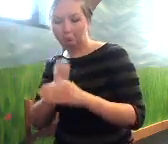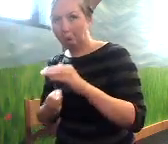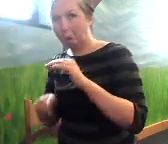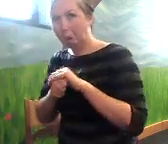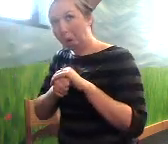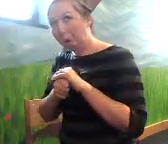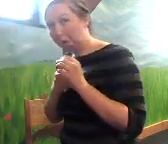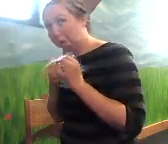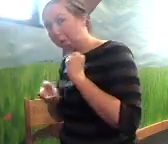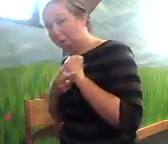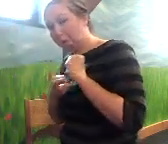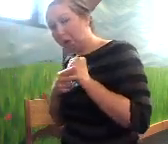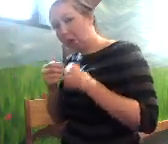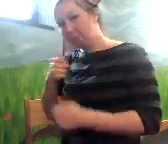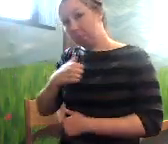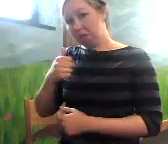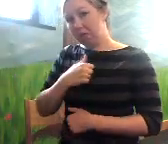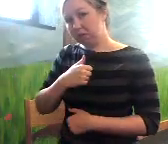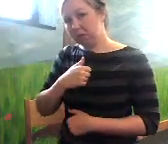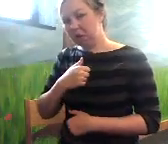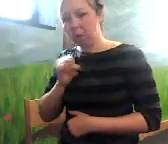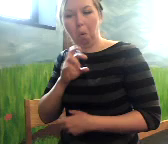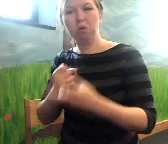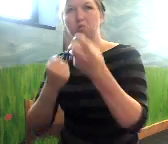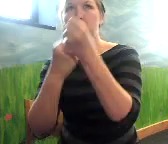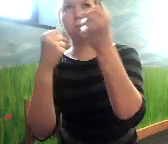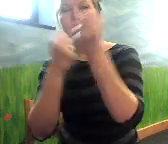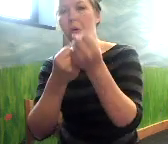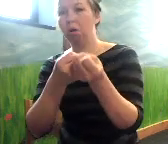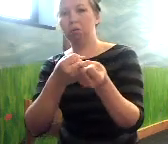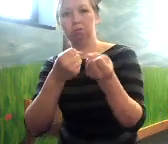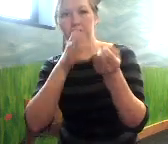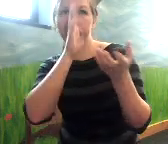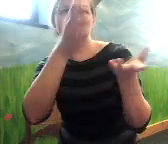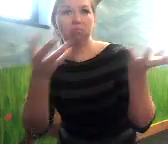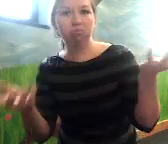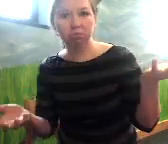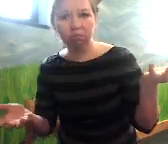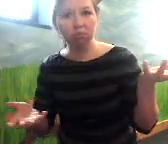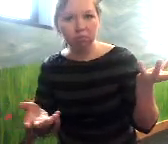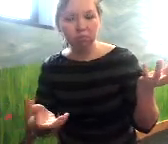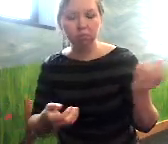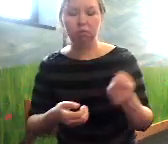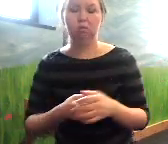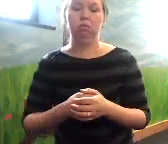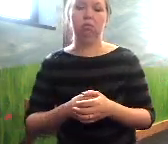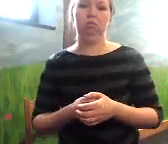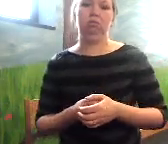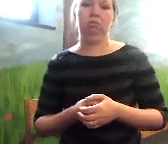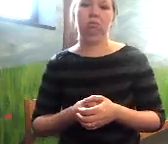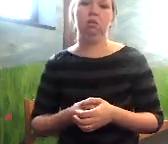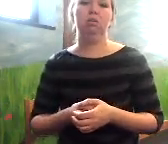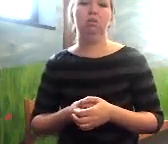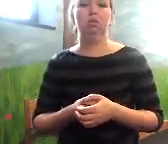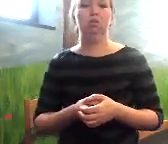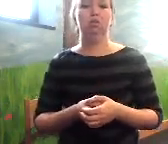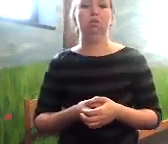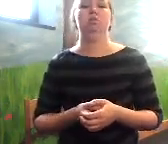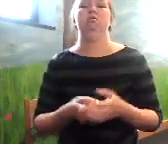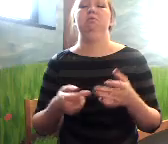formal press releases and statements saying that America was winning the war, that the South wanted us there, that they supported us over the